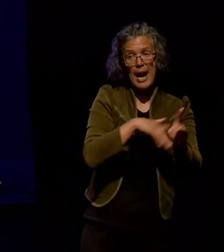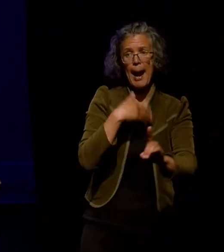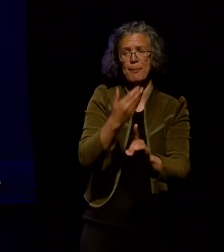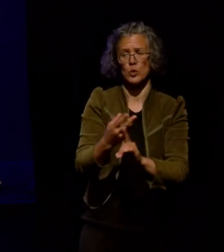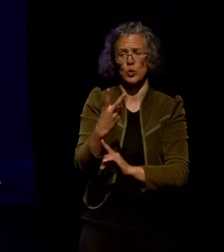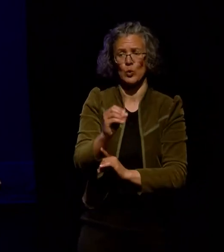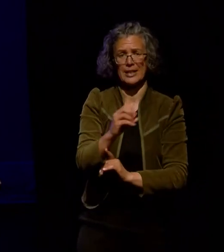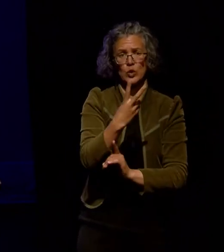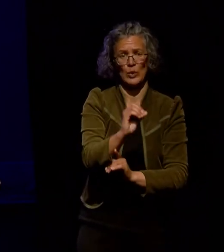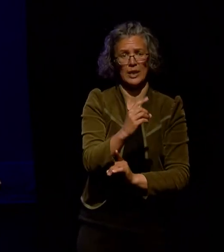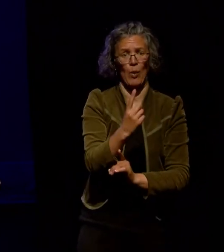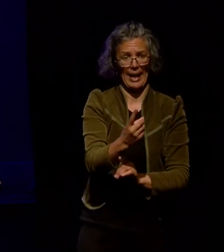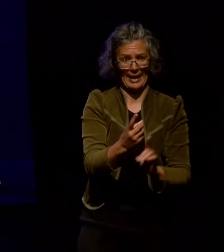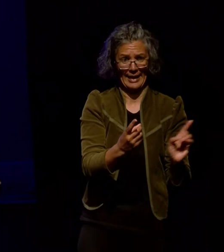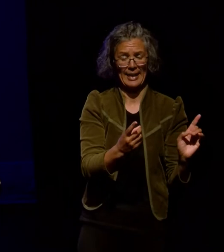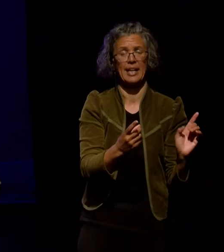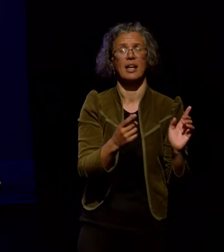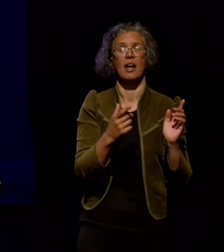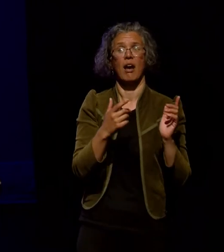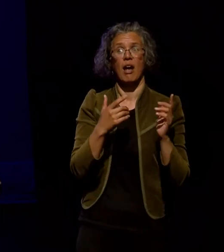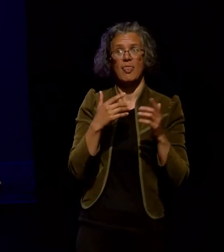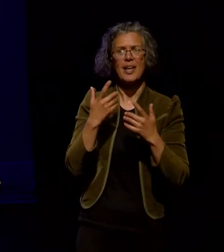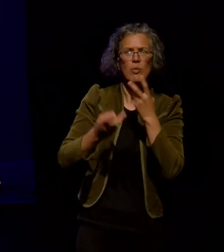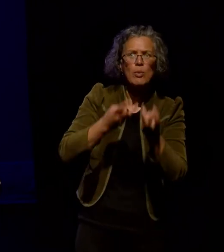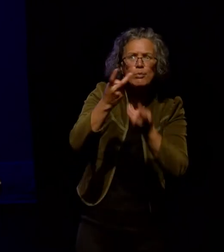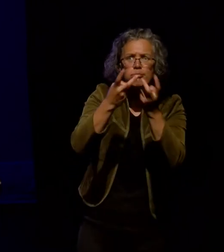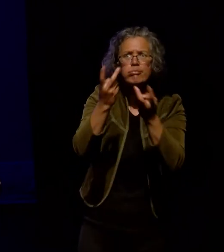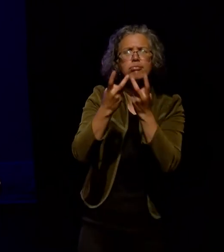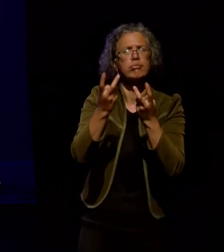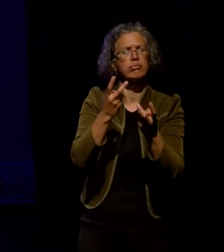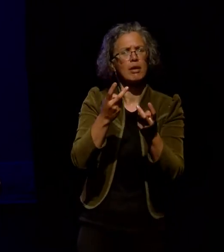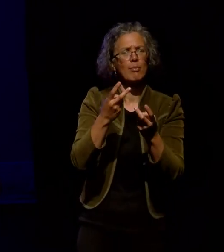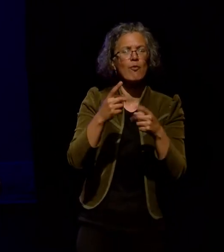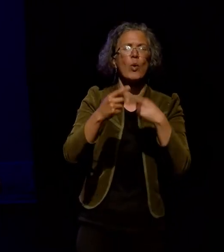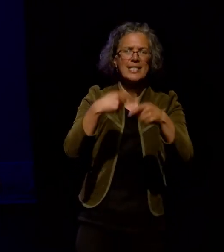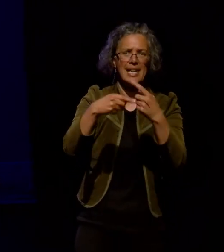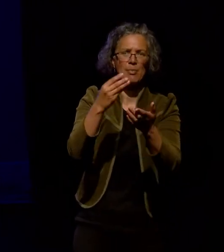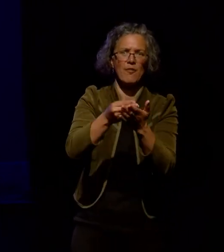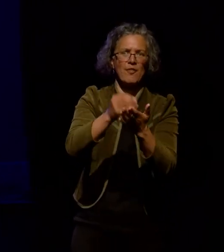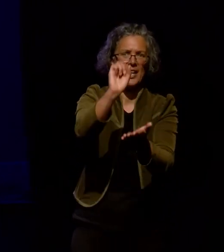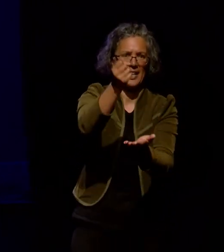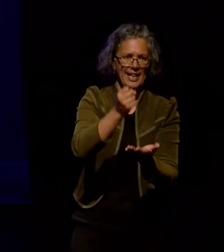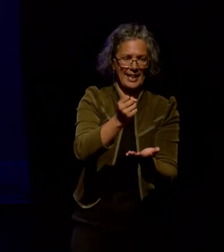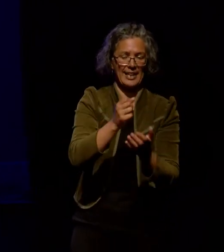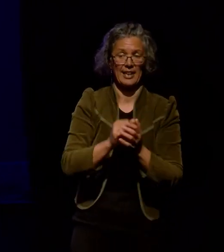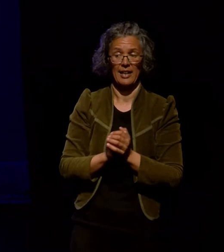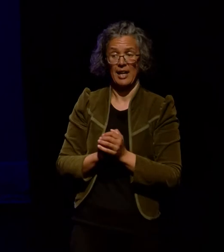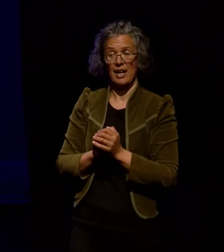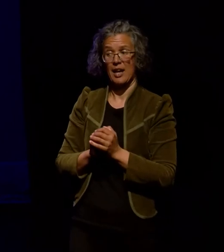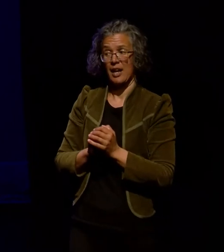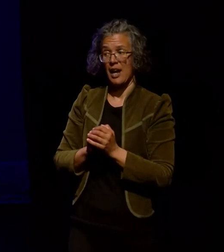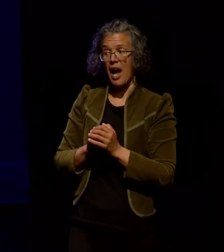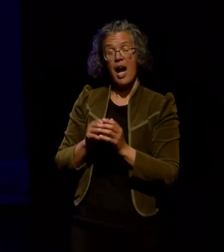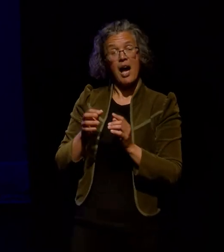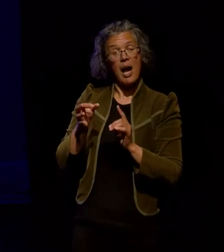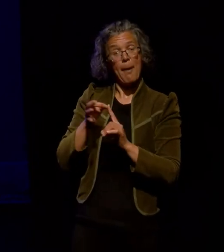during which time we'll be seeking sustainable funding. And a note, a Pacific Virtual Museum was the name given to